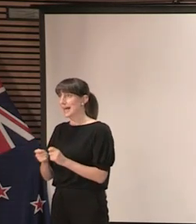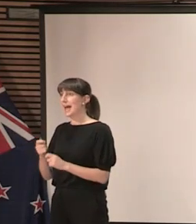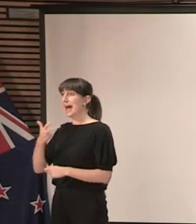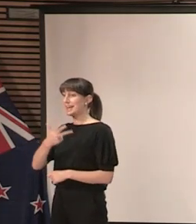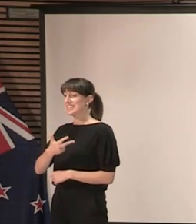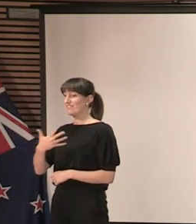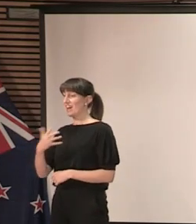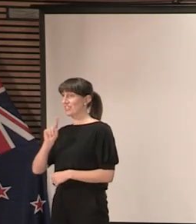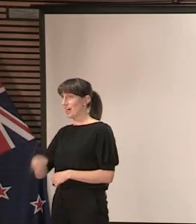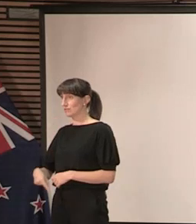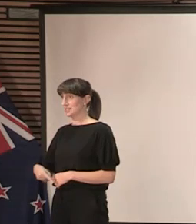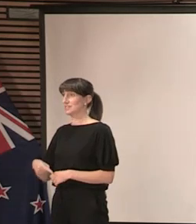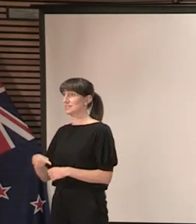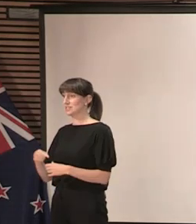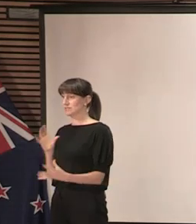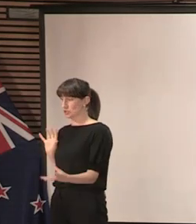89,503.